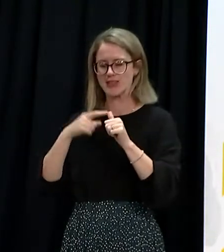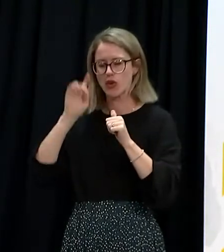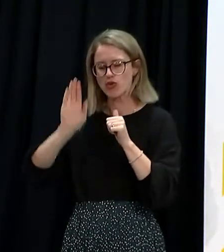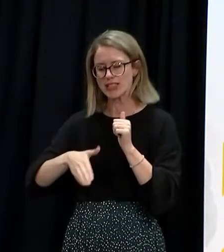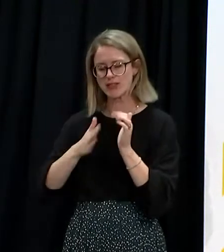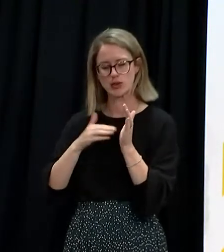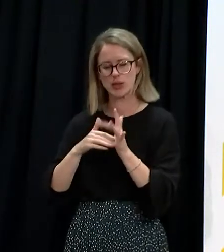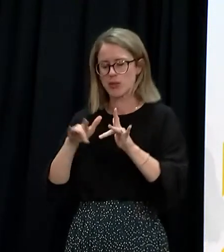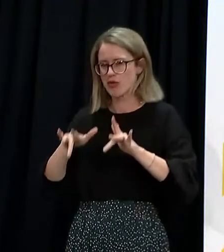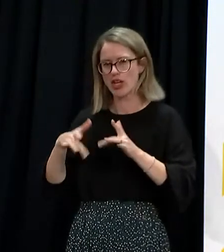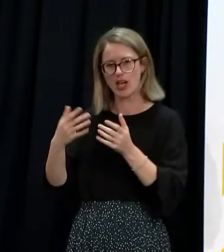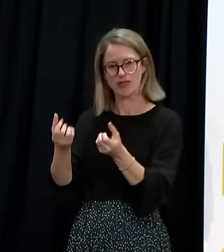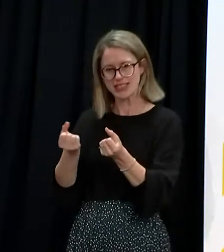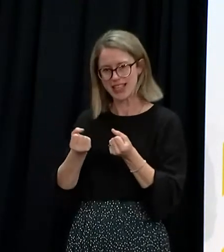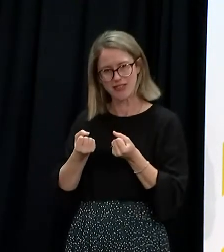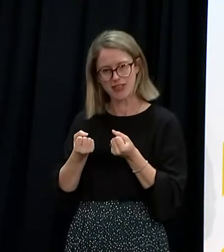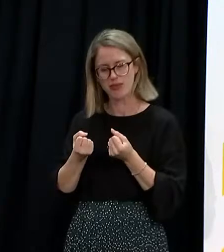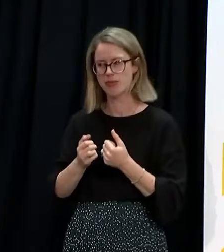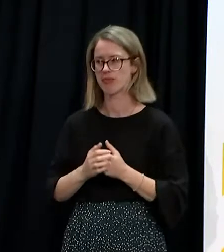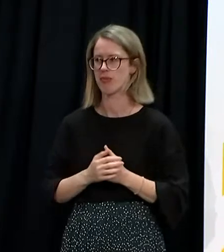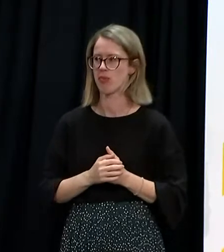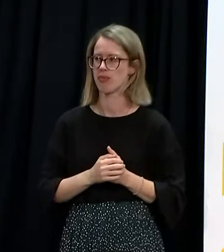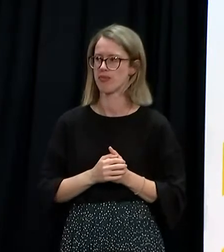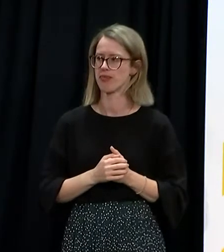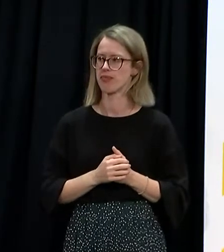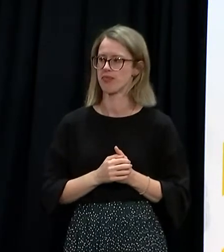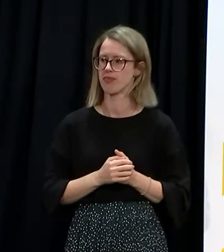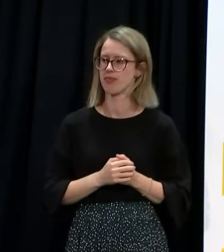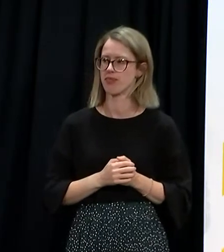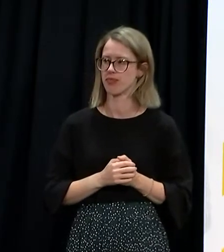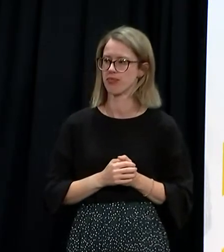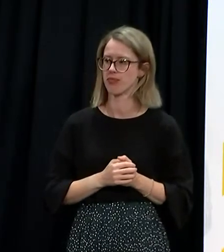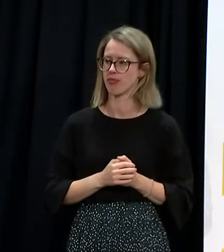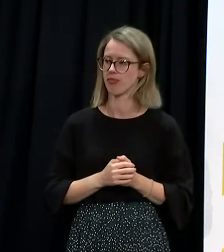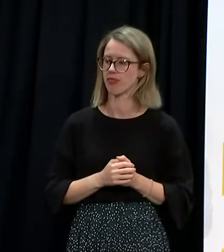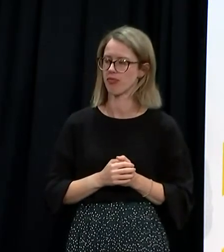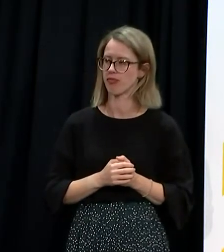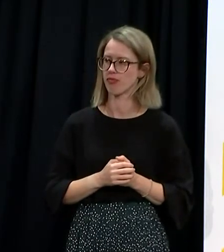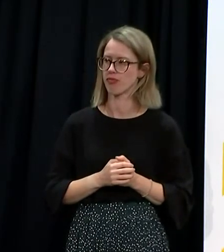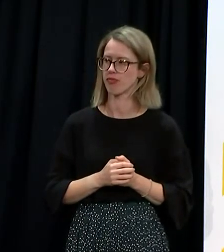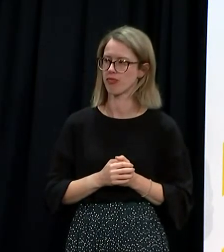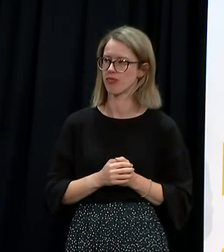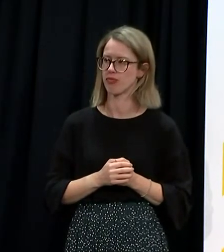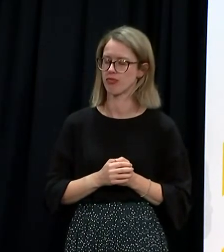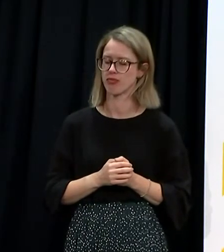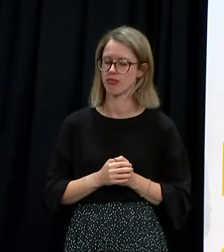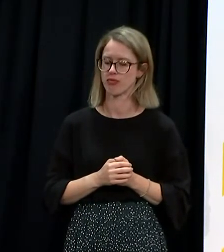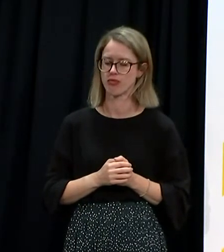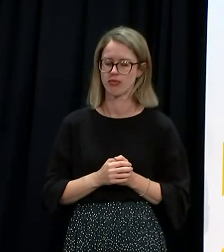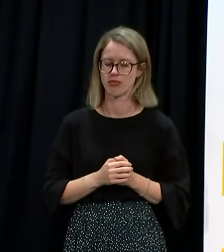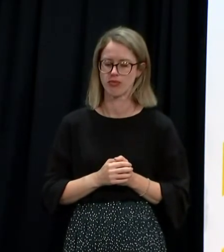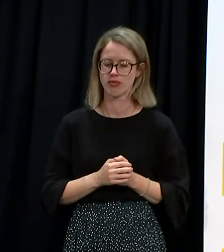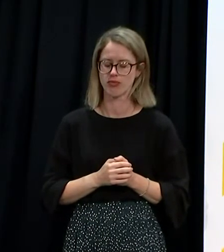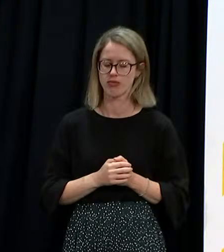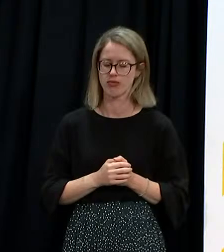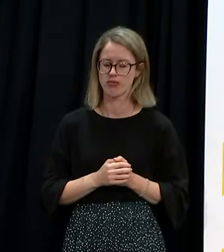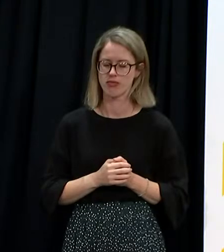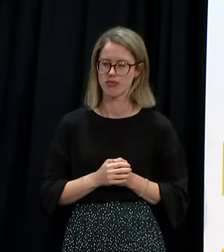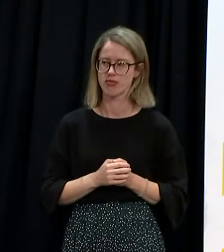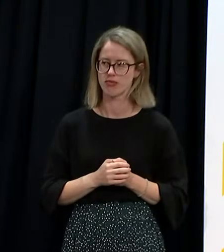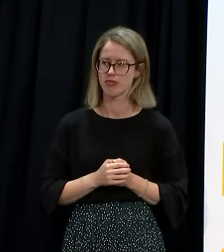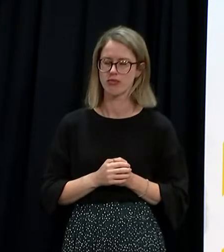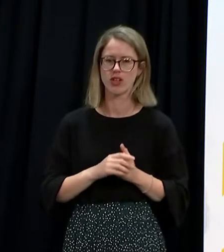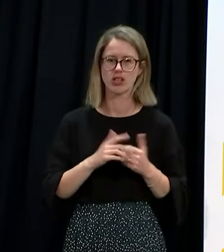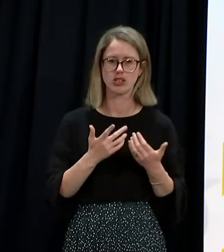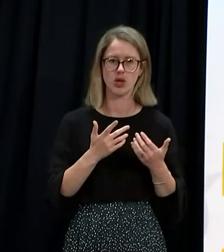country as well. But one thing I'll just generally say, I mean, we've actually done a lot of work to try and refine down